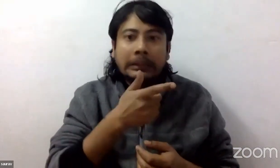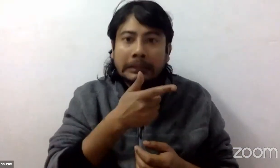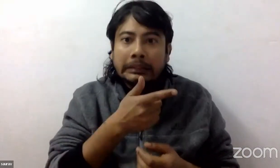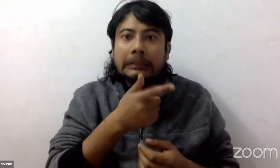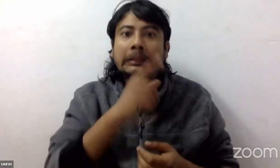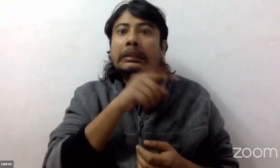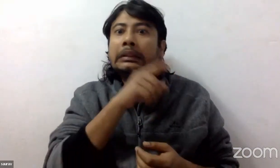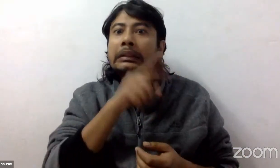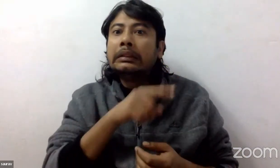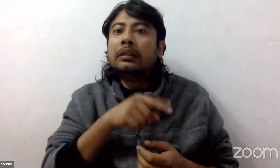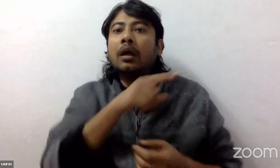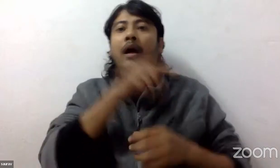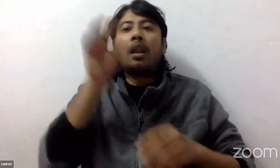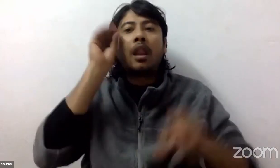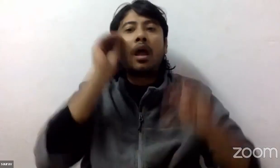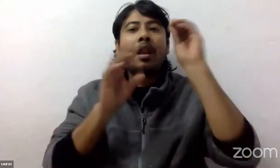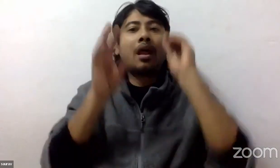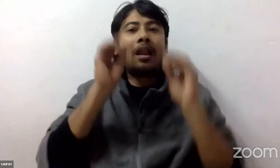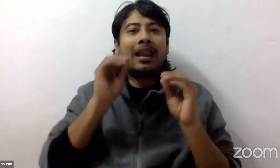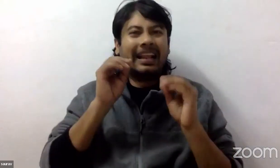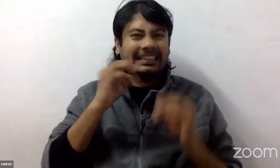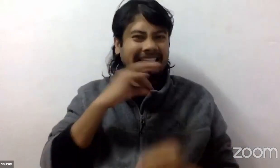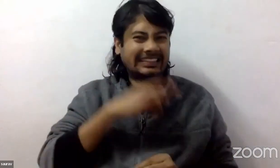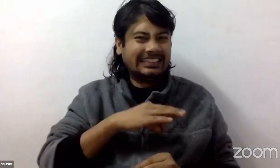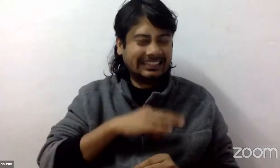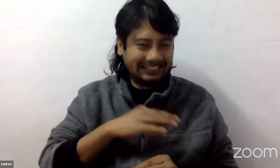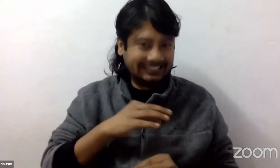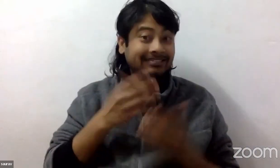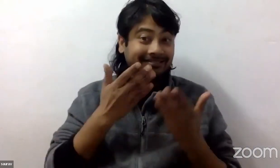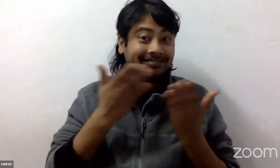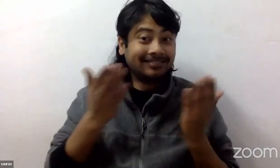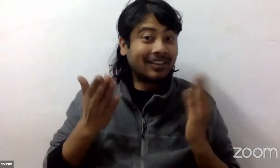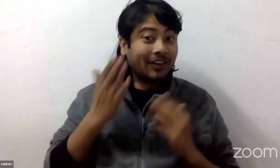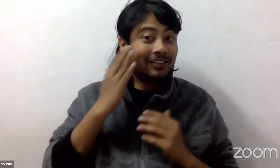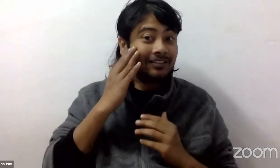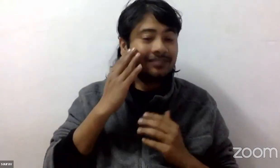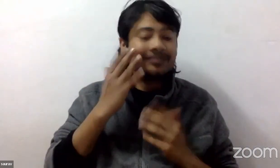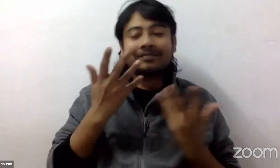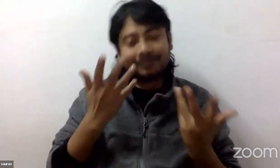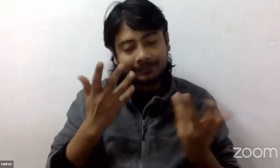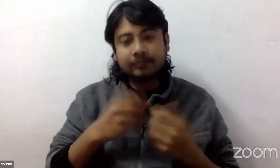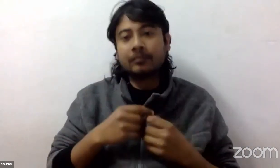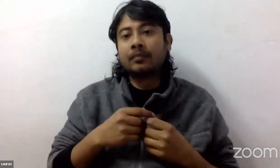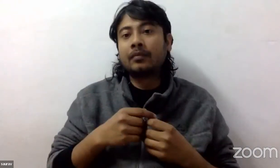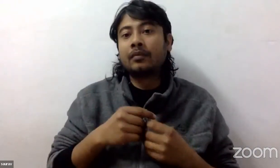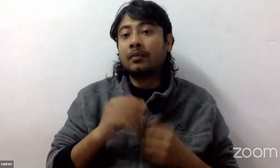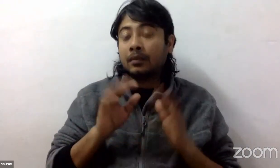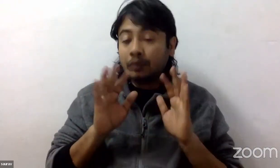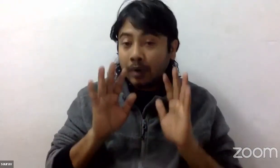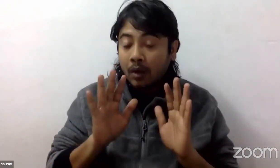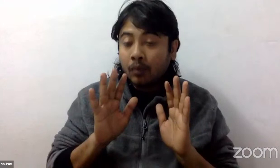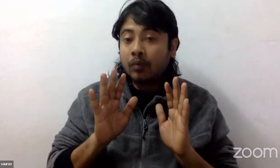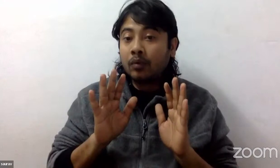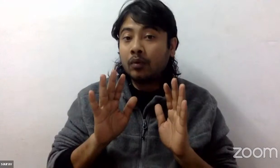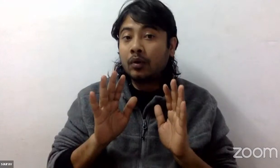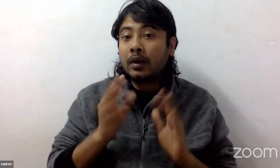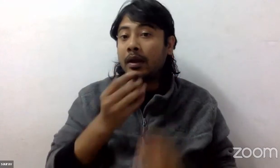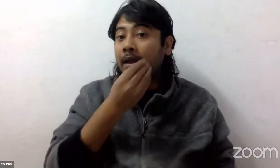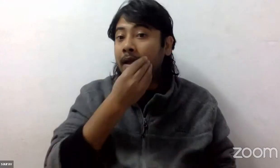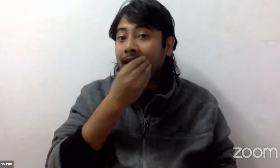let us understand that even Ekadashi can be observed in many ways. Now it all depends on how your body